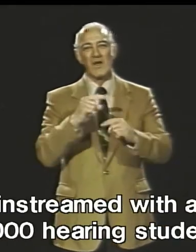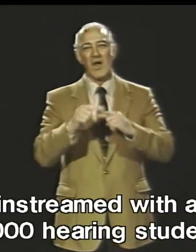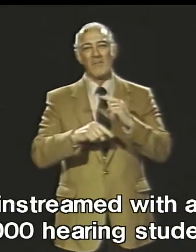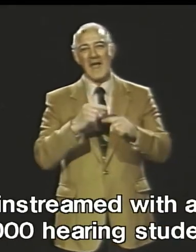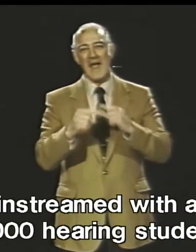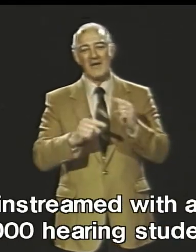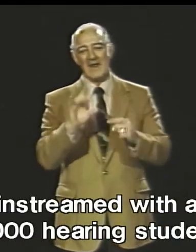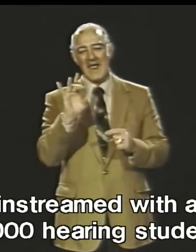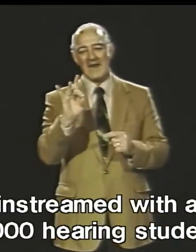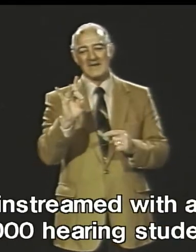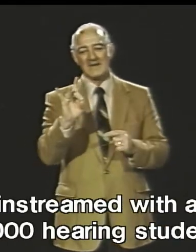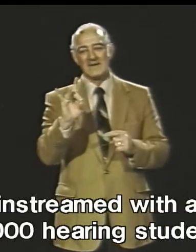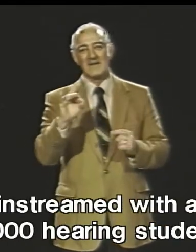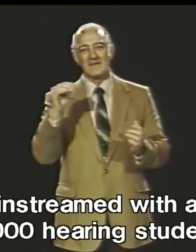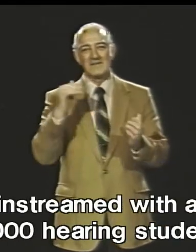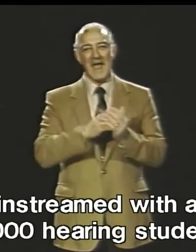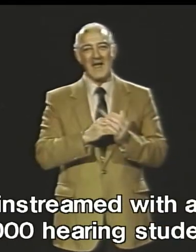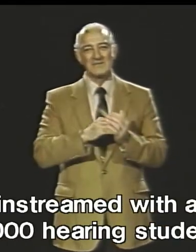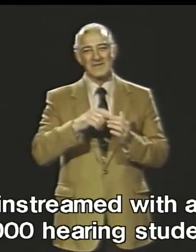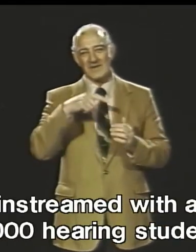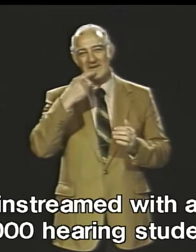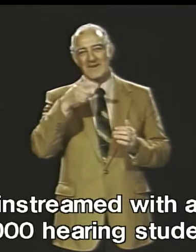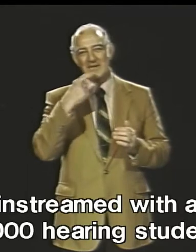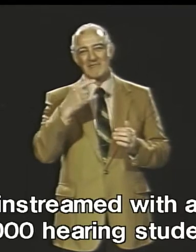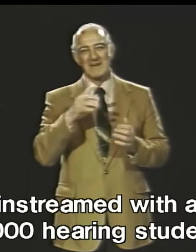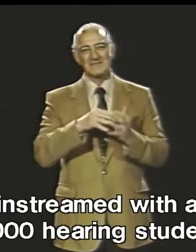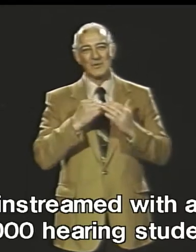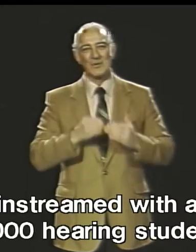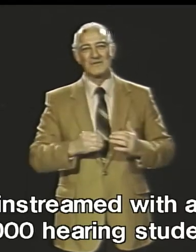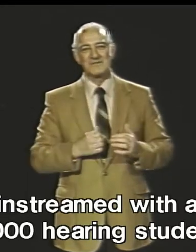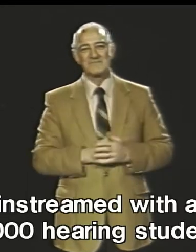mainstreamed with about 8,000 hearing students.